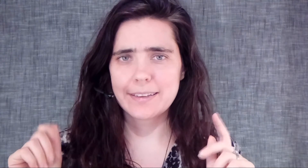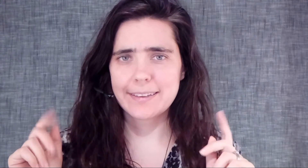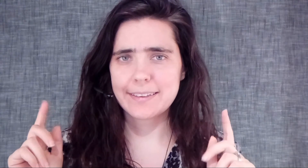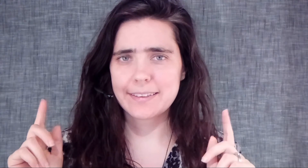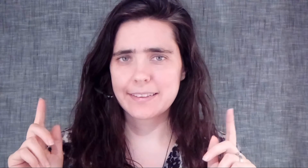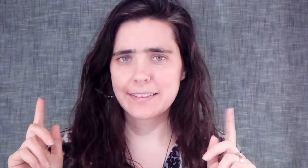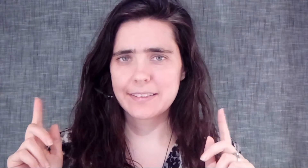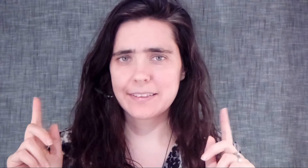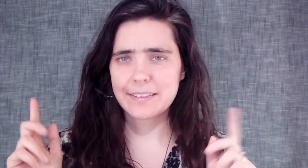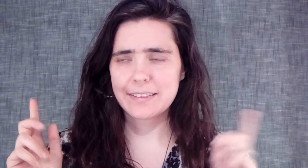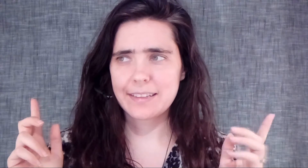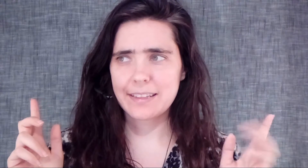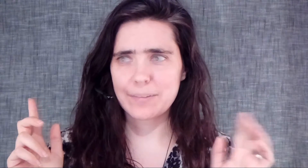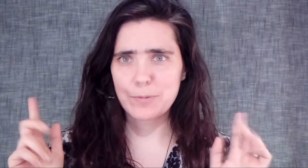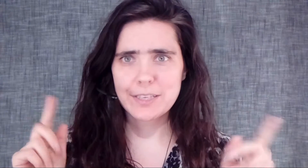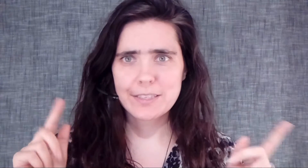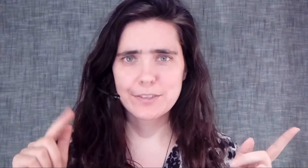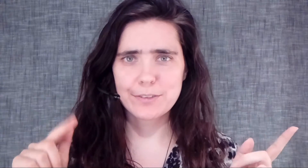I went to